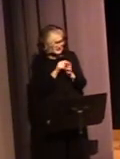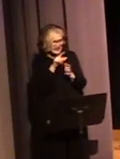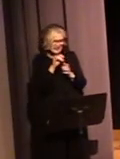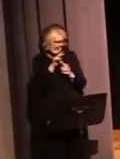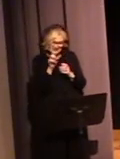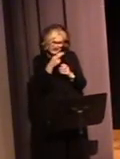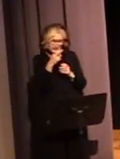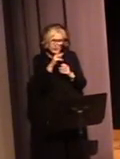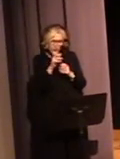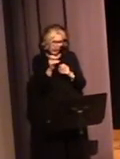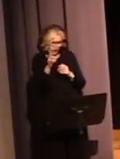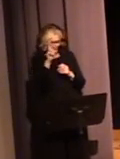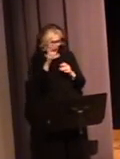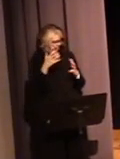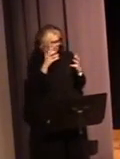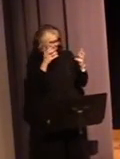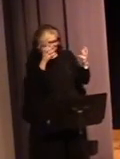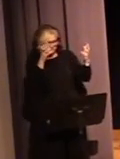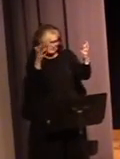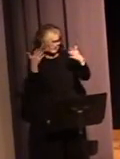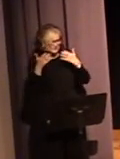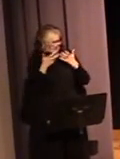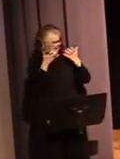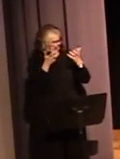Latish Walker.